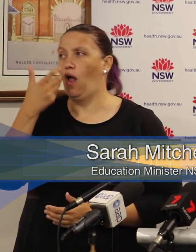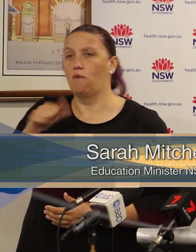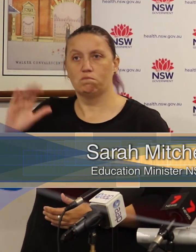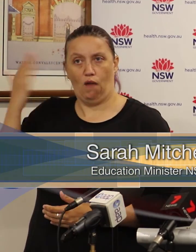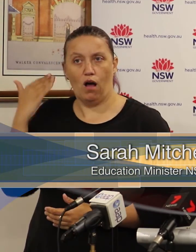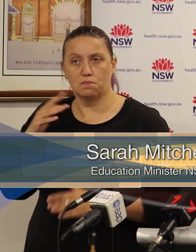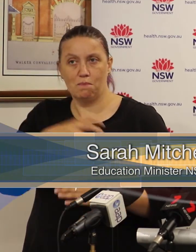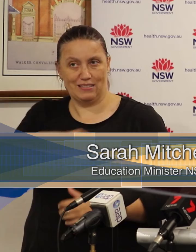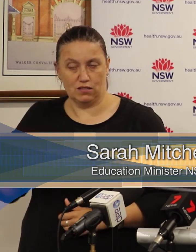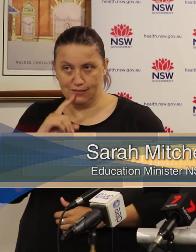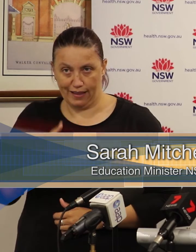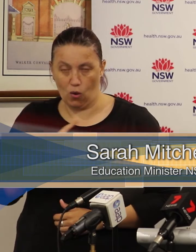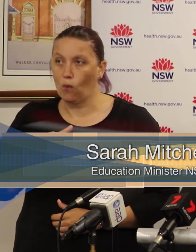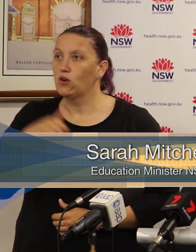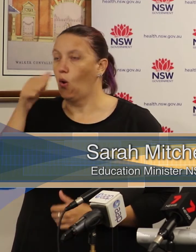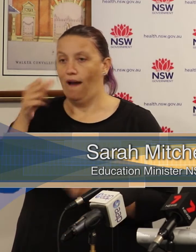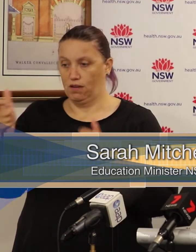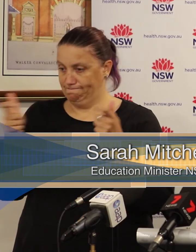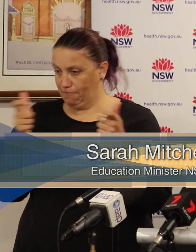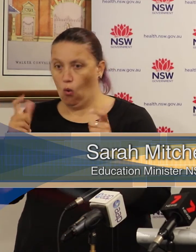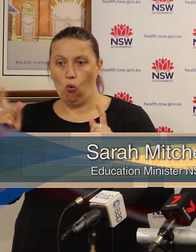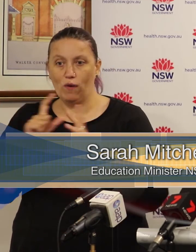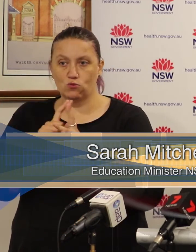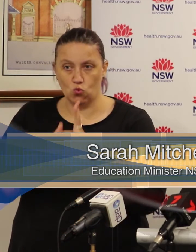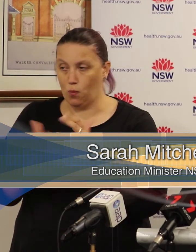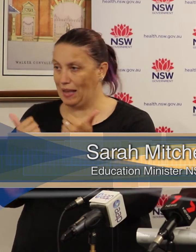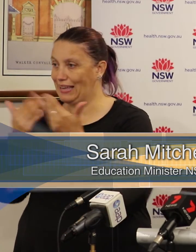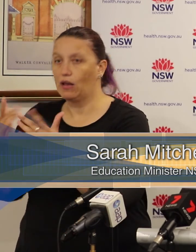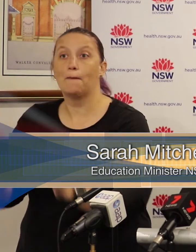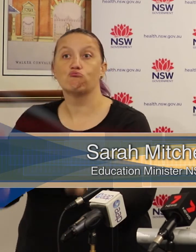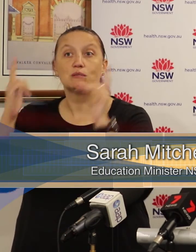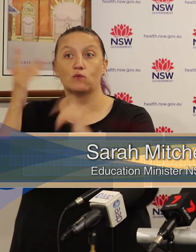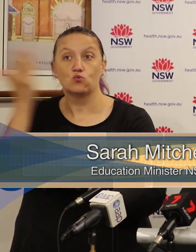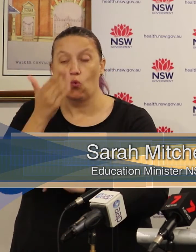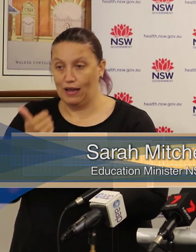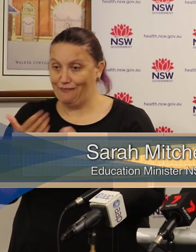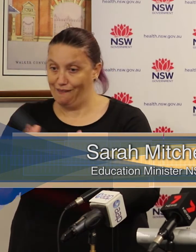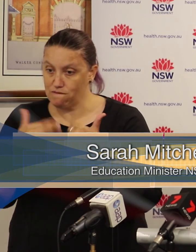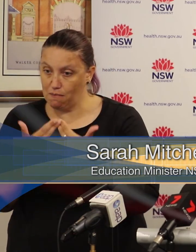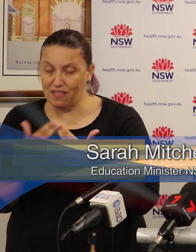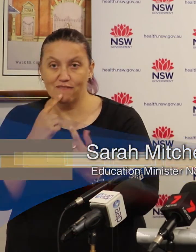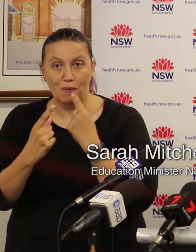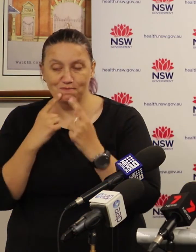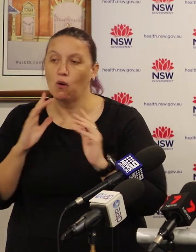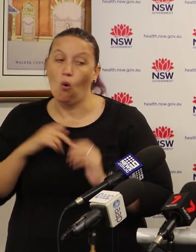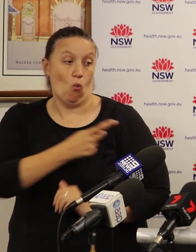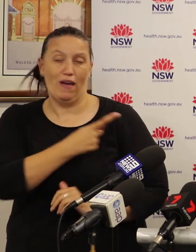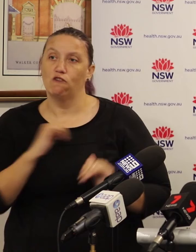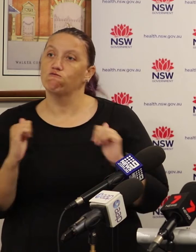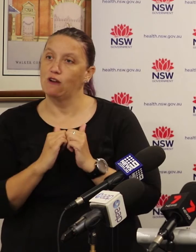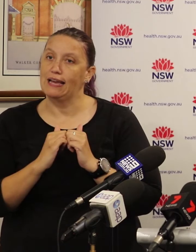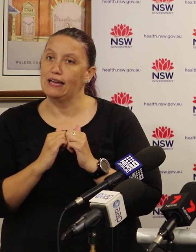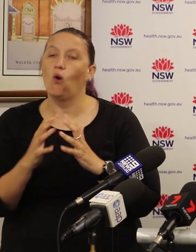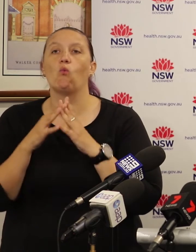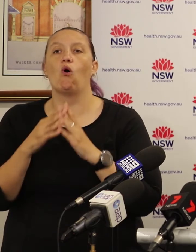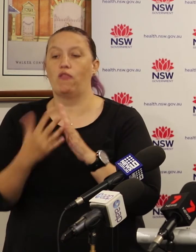is advice in relation to the measures that are in place that we've been giving to our principals and our families, but he and I are in complete agreement that to take